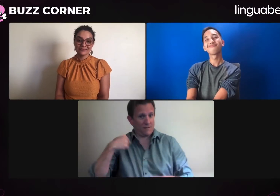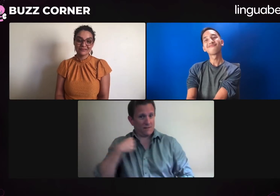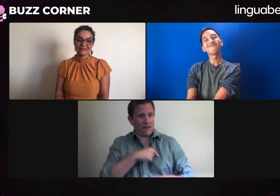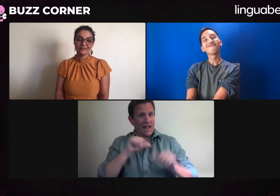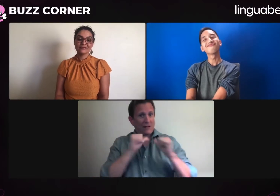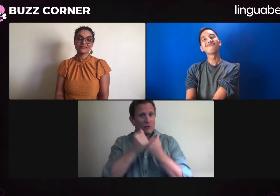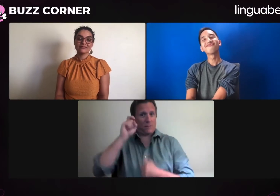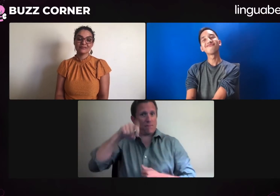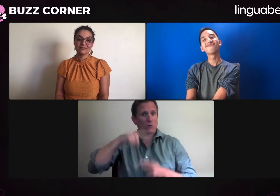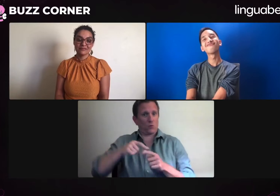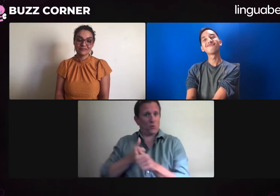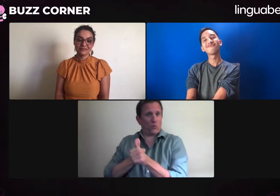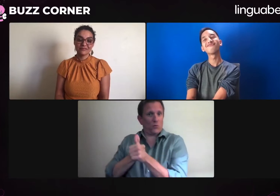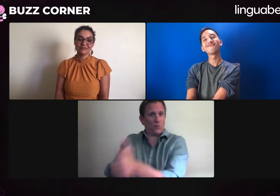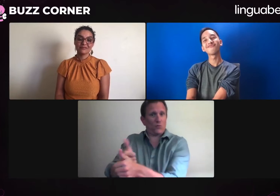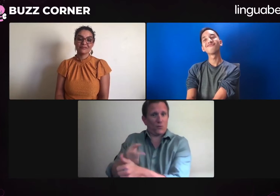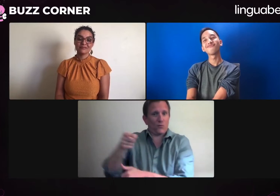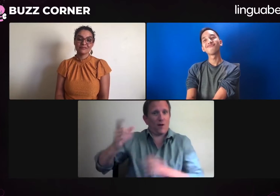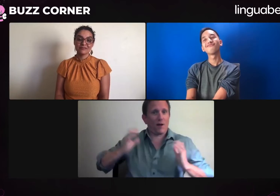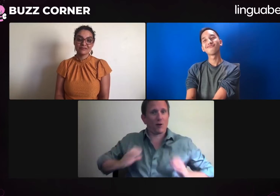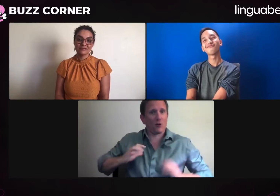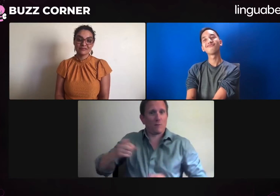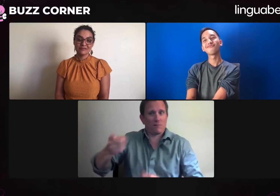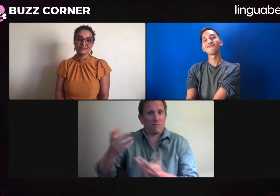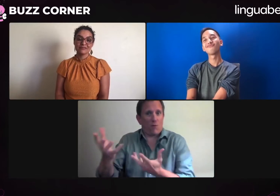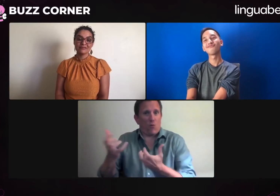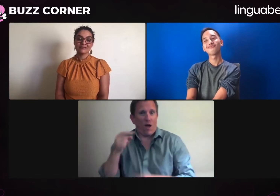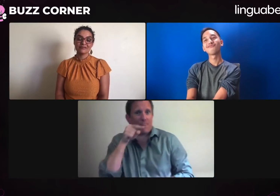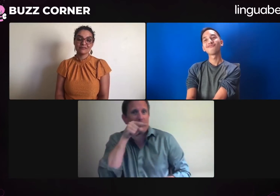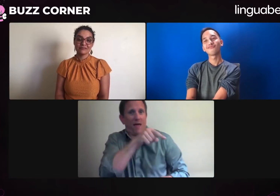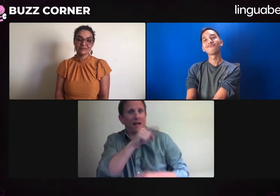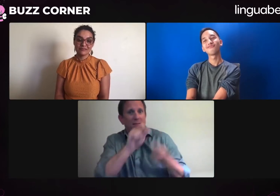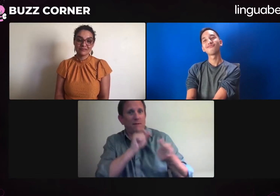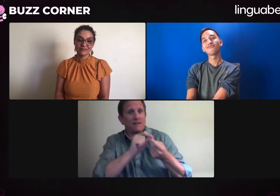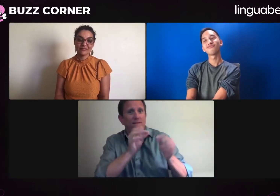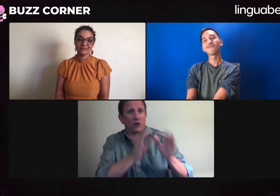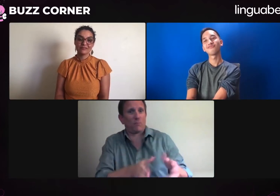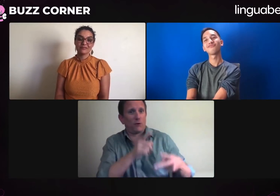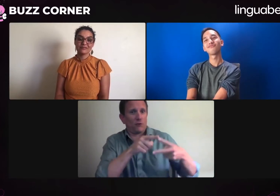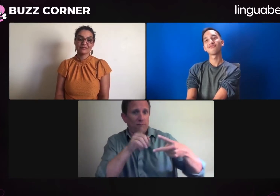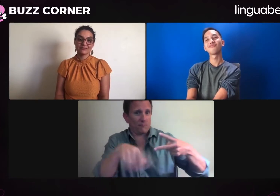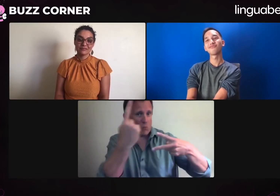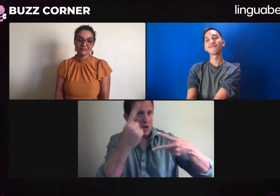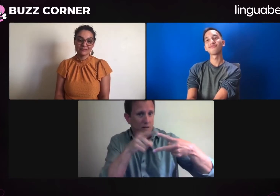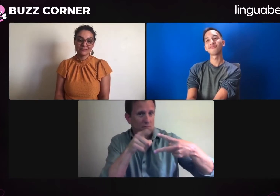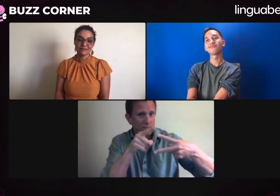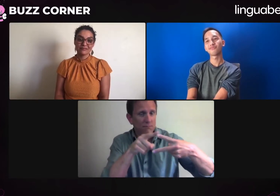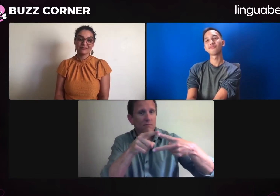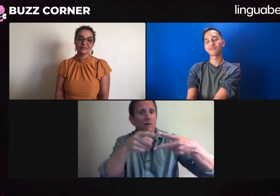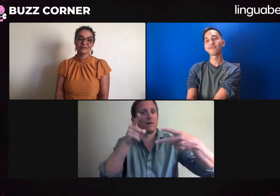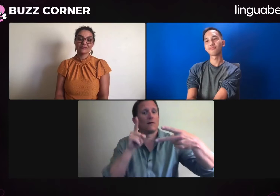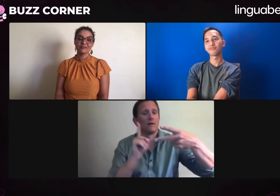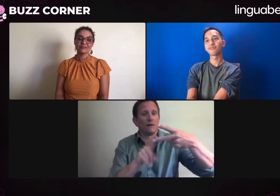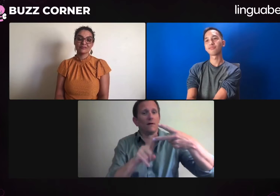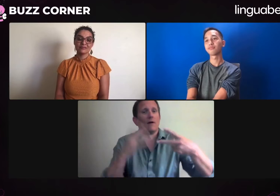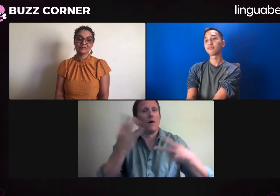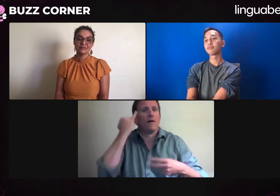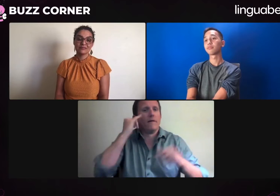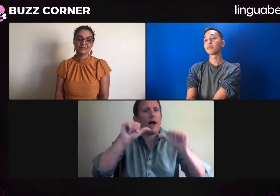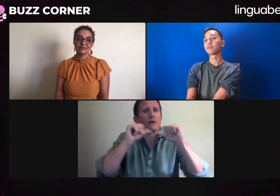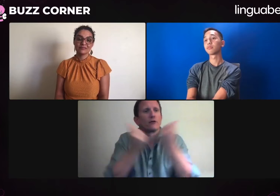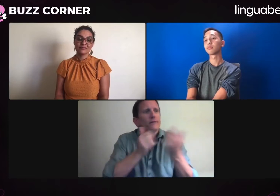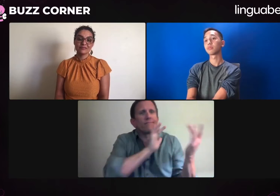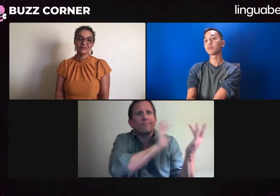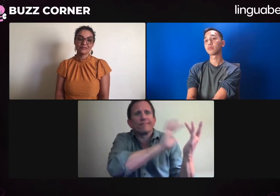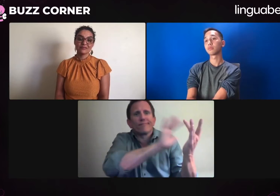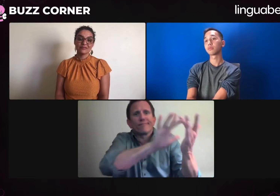not Black, do we as an agency adhere to the request and provide this specific